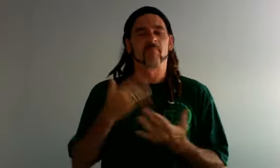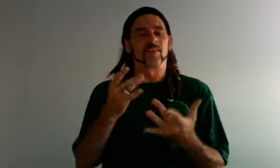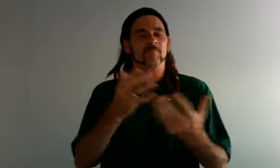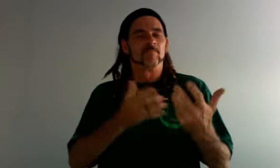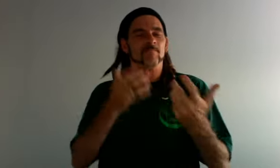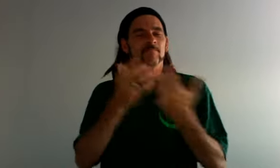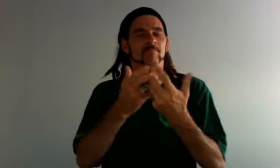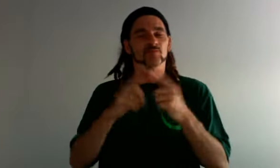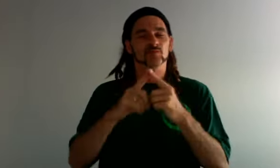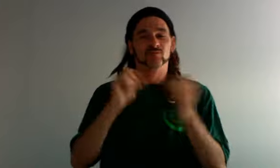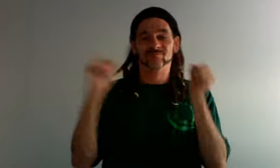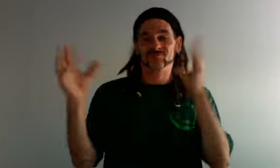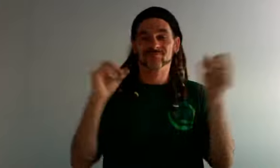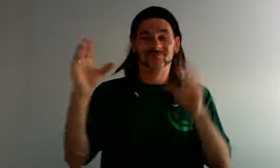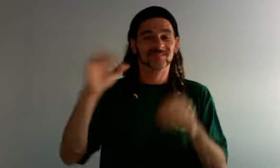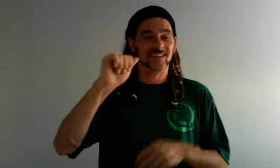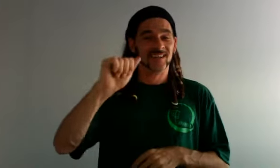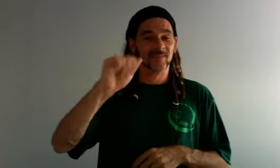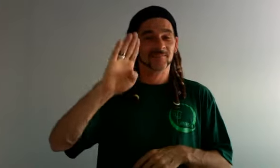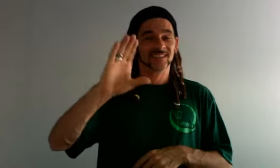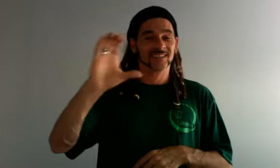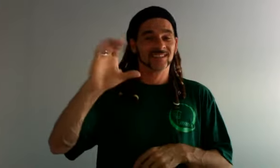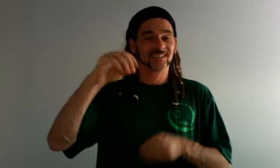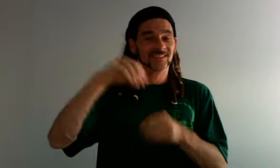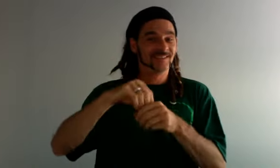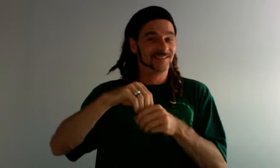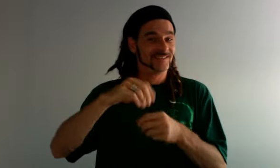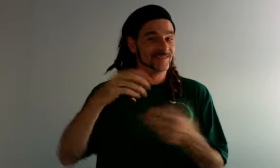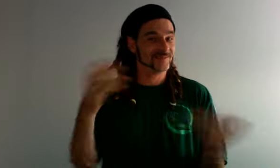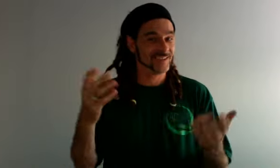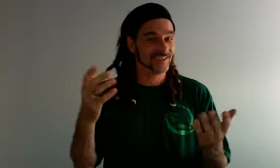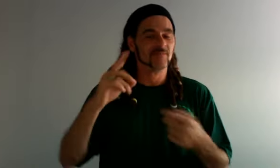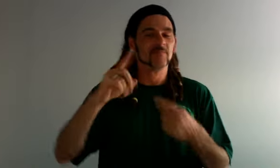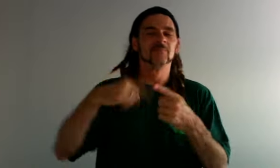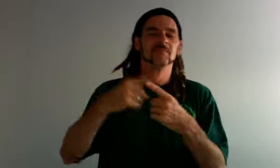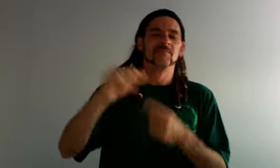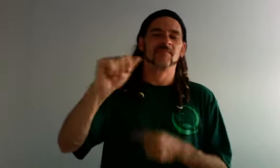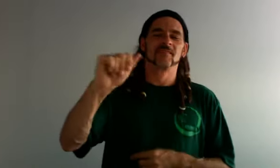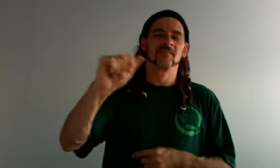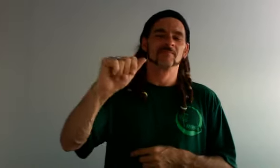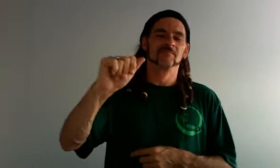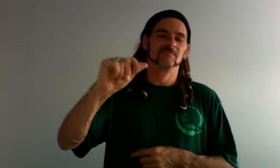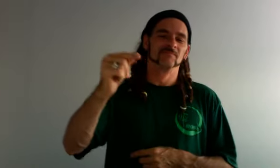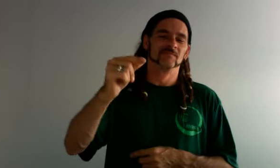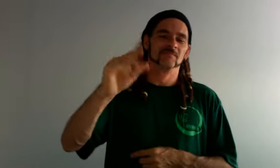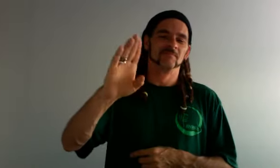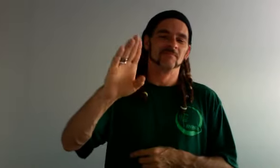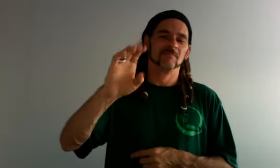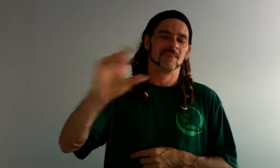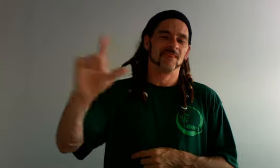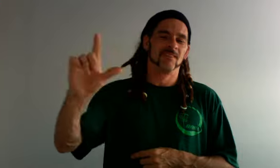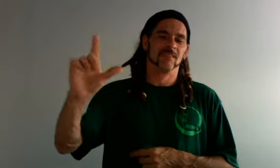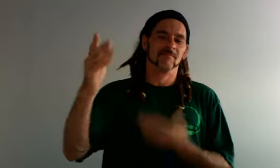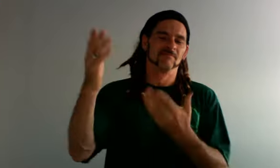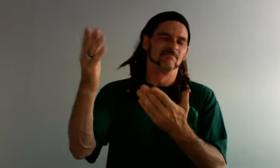I've grown myself, I've made it public knowledge, I've made it to where everybody knows I don't have a chance to go back to that lifestyle. I don't want to go back to that